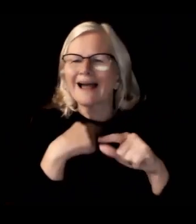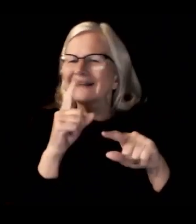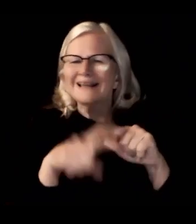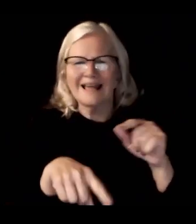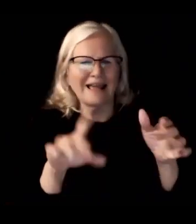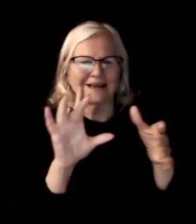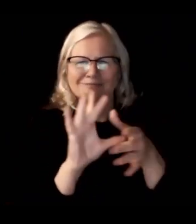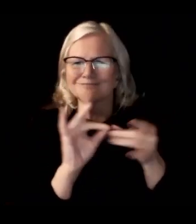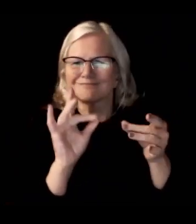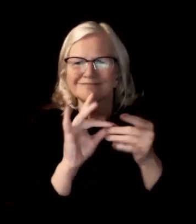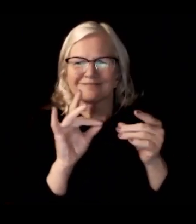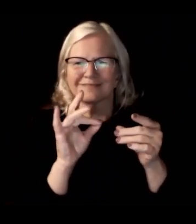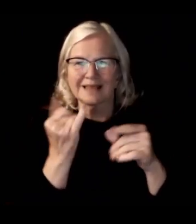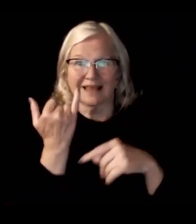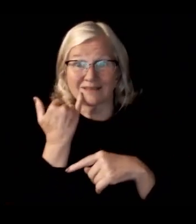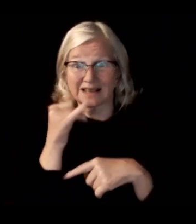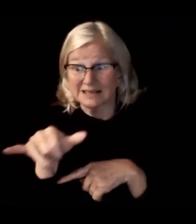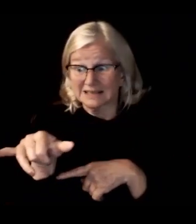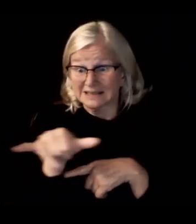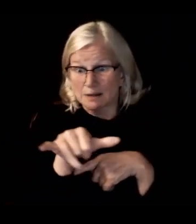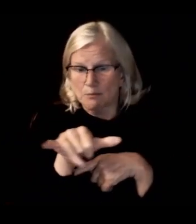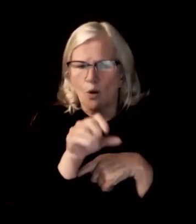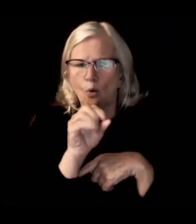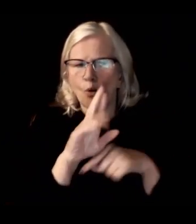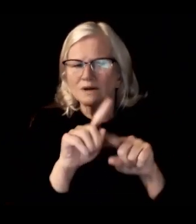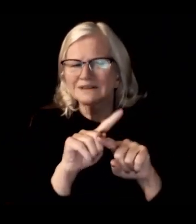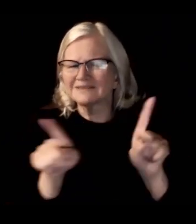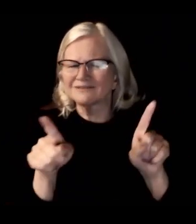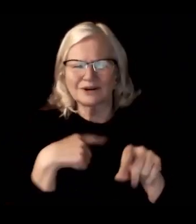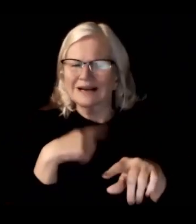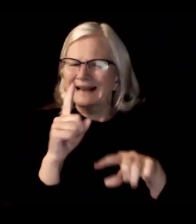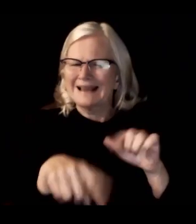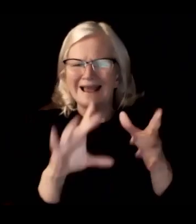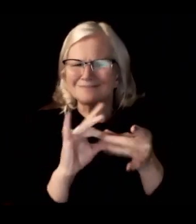the data are as it relates to that.